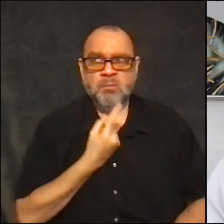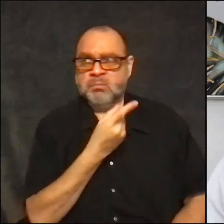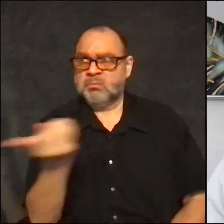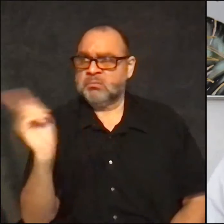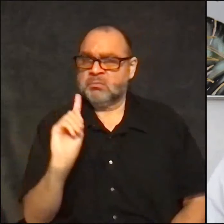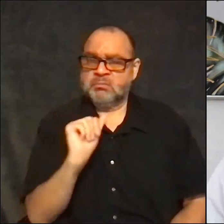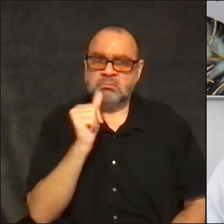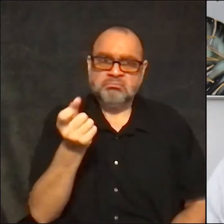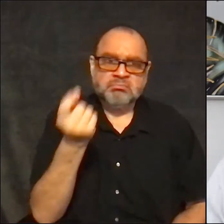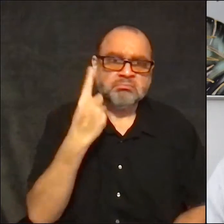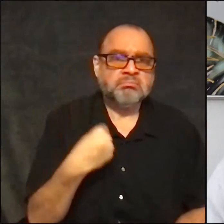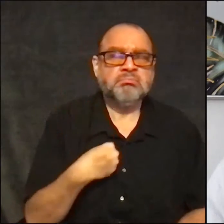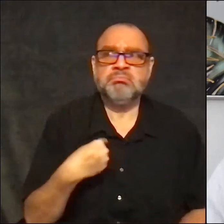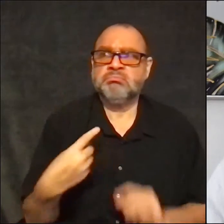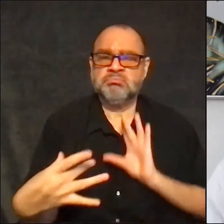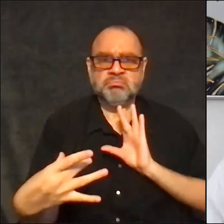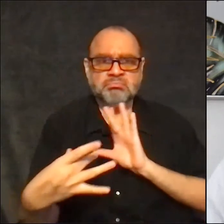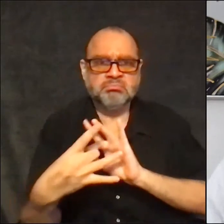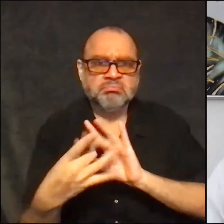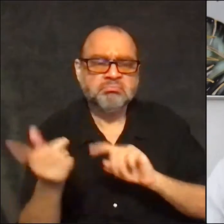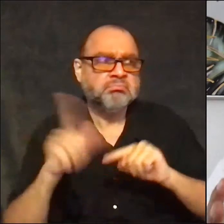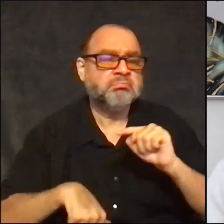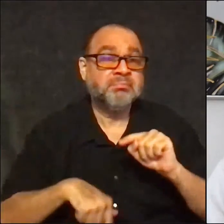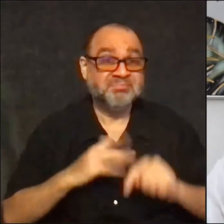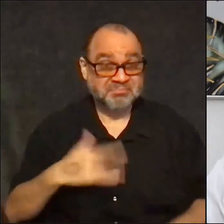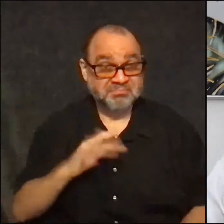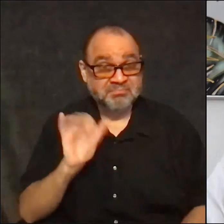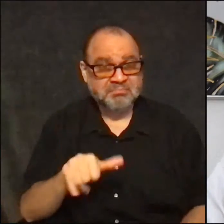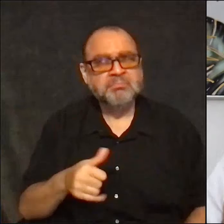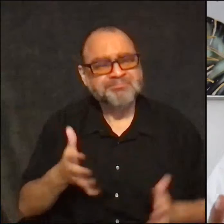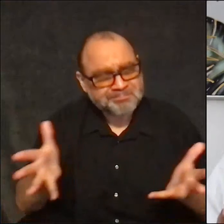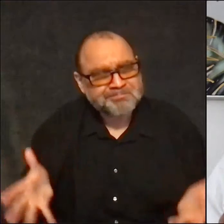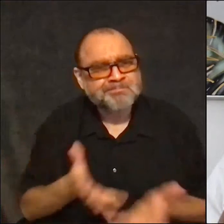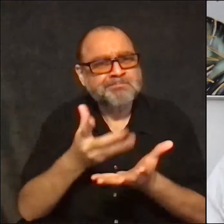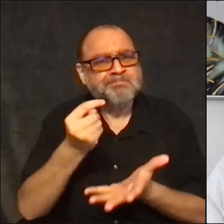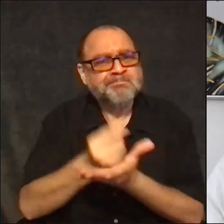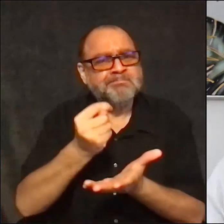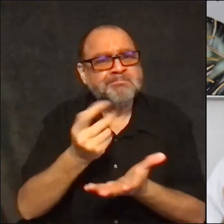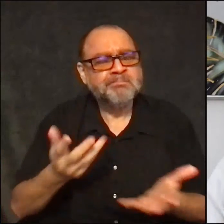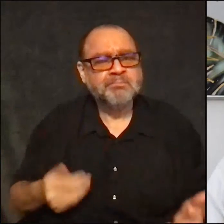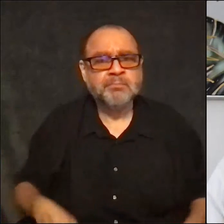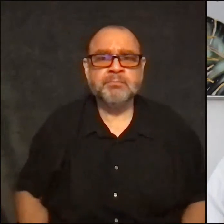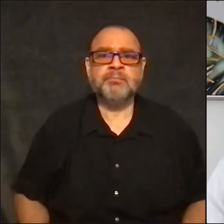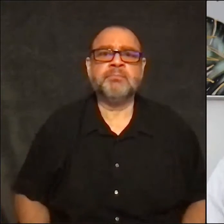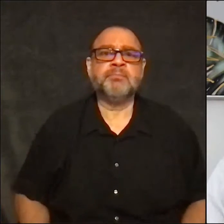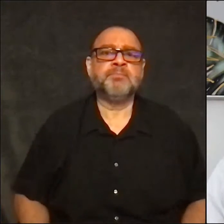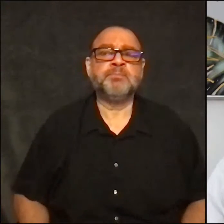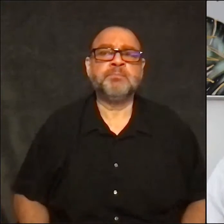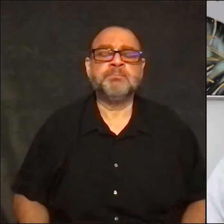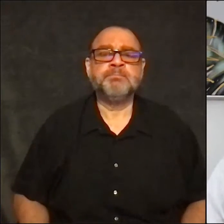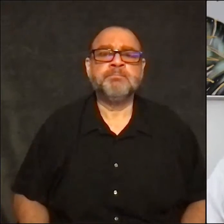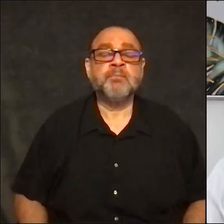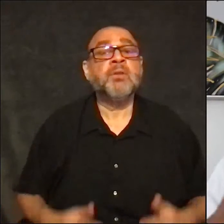that experience, it can be a great time to reach out for support. And then there's also the formal clinical, having a formal